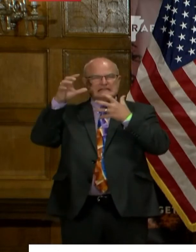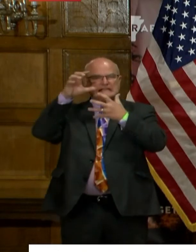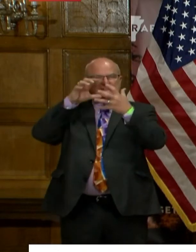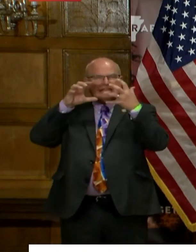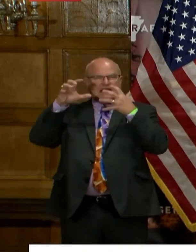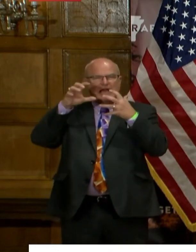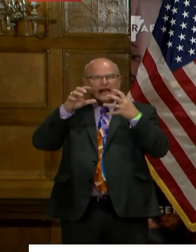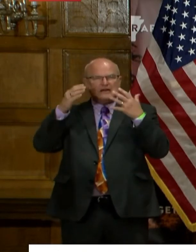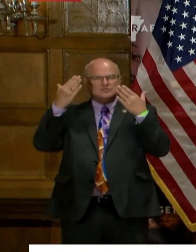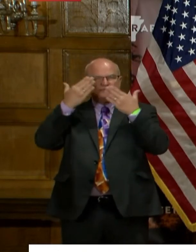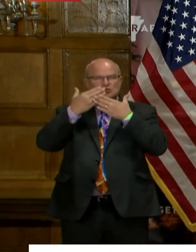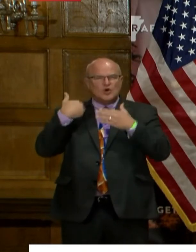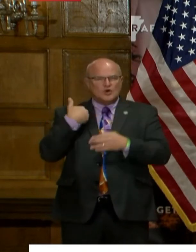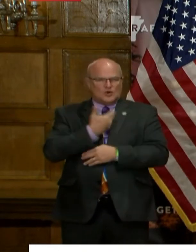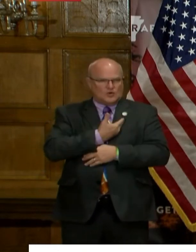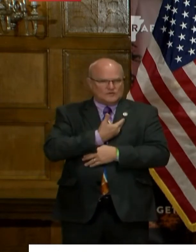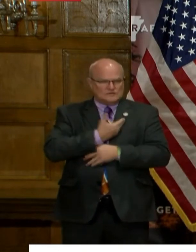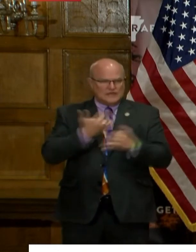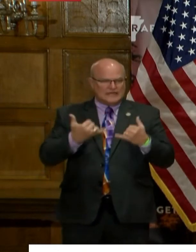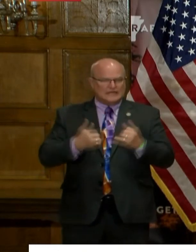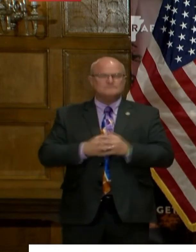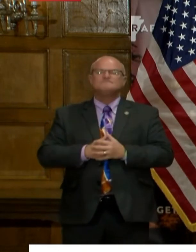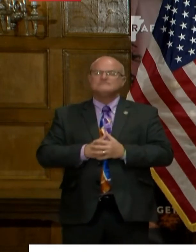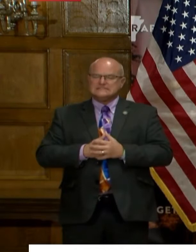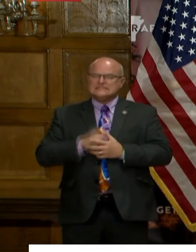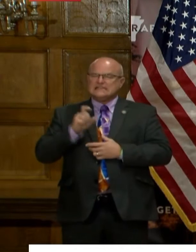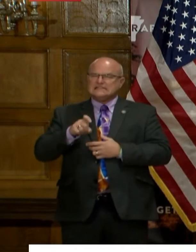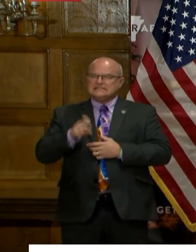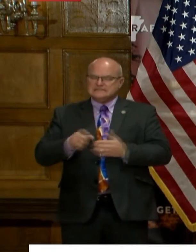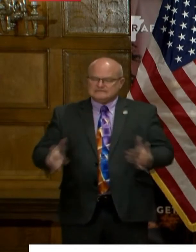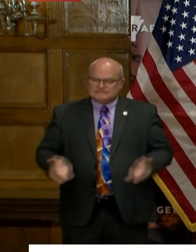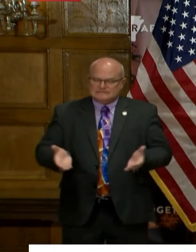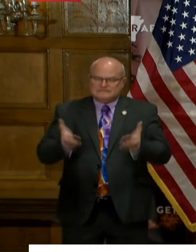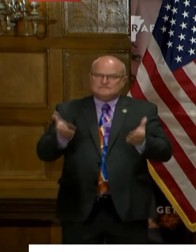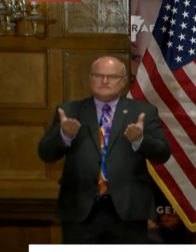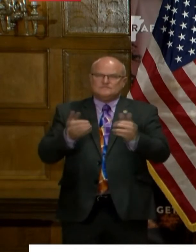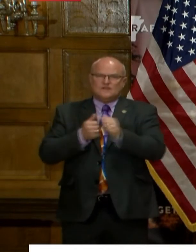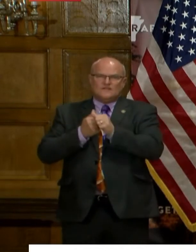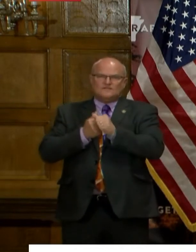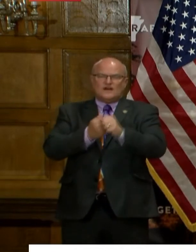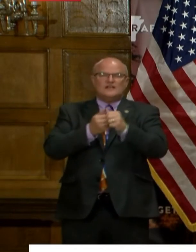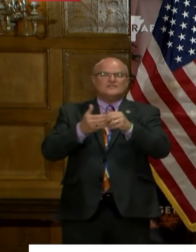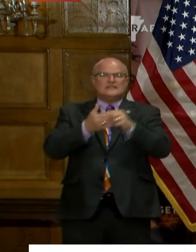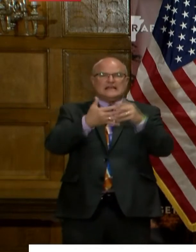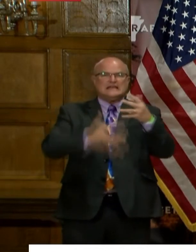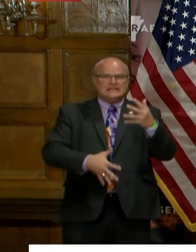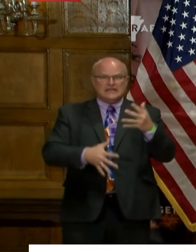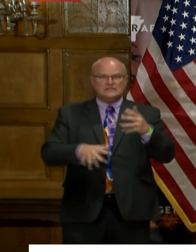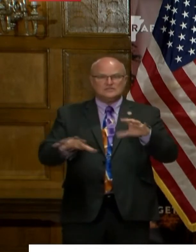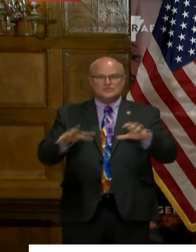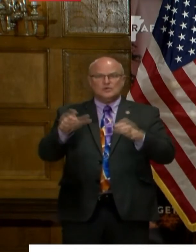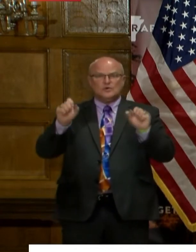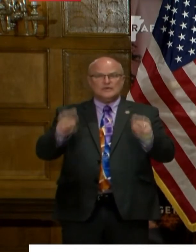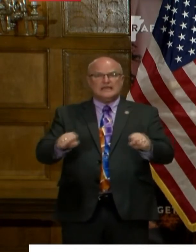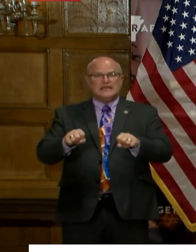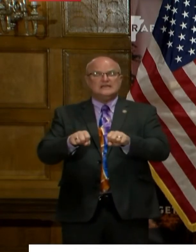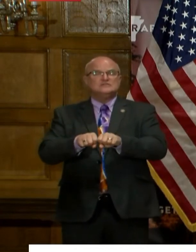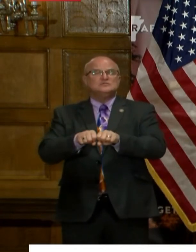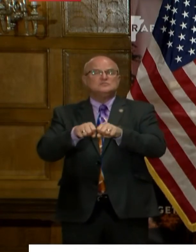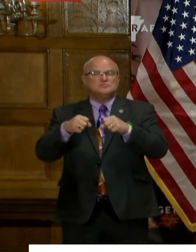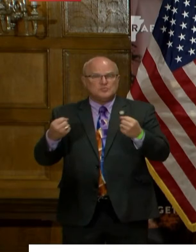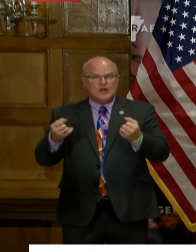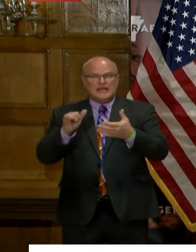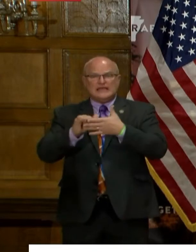should inspire us to do well, to follow the guidelines, to do everything that we can to break